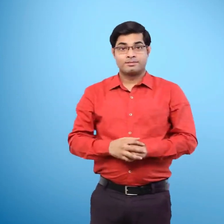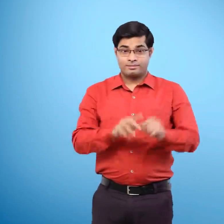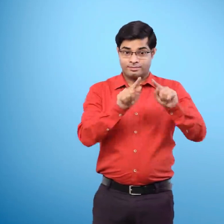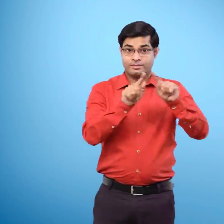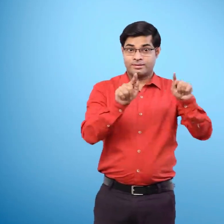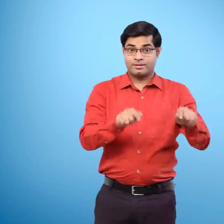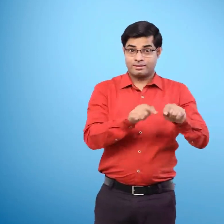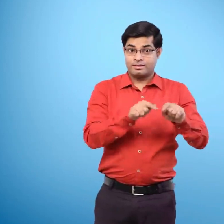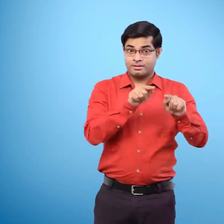Box 1.